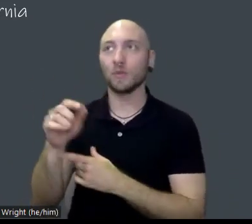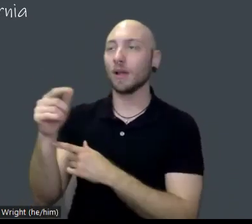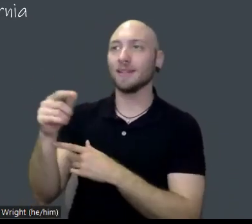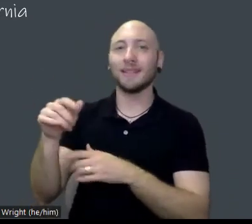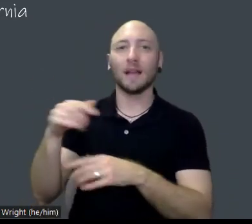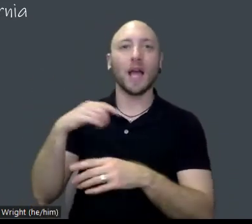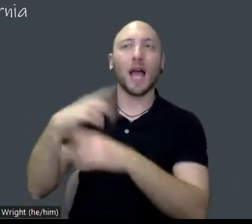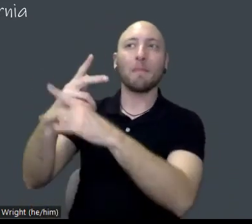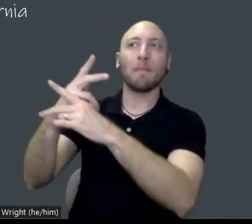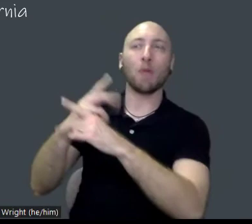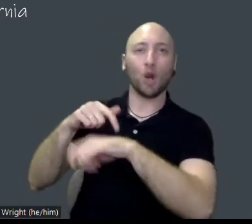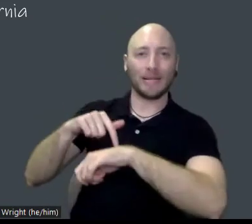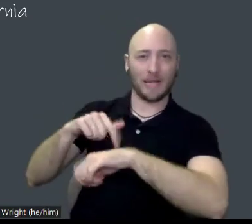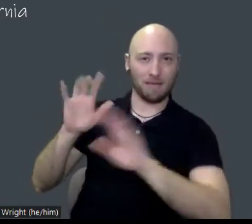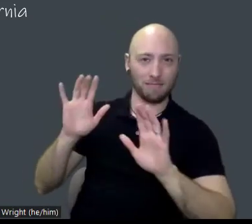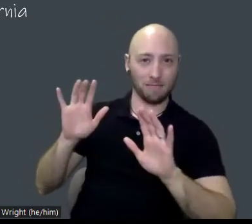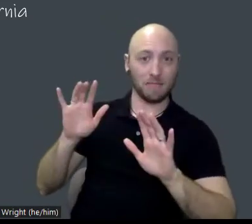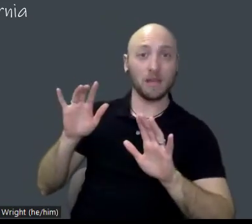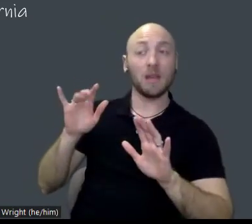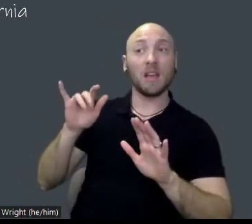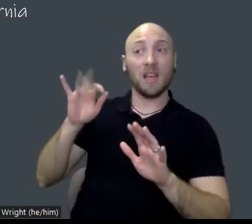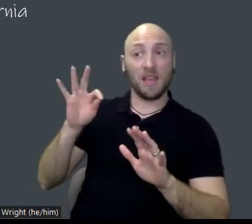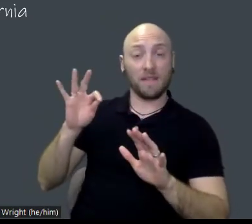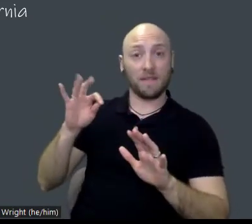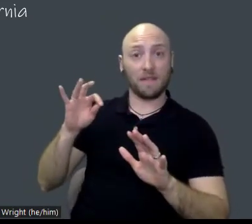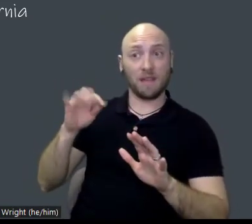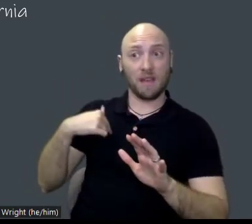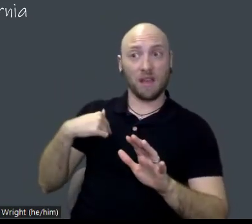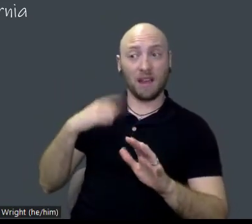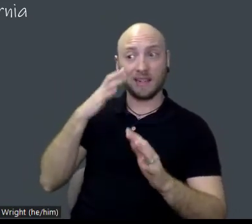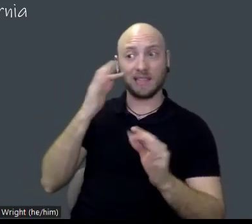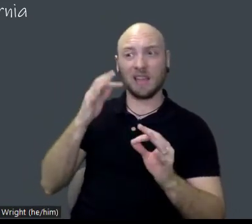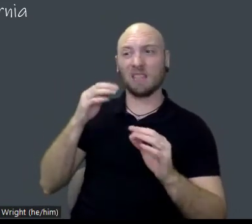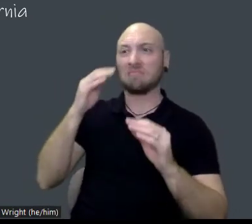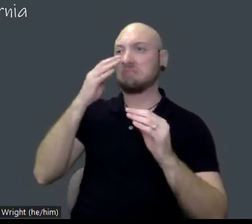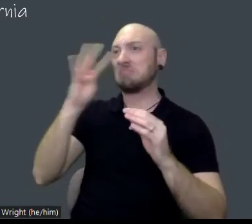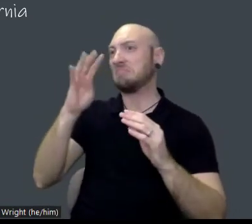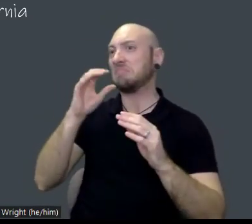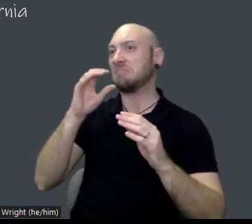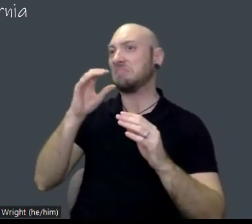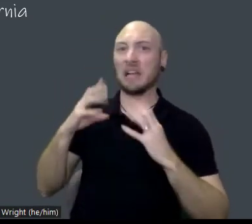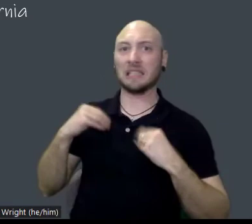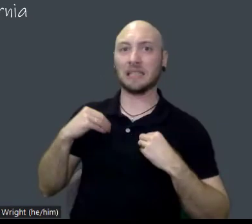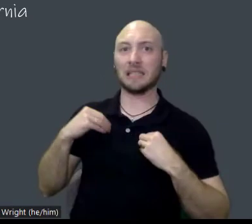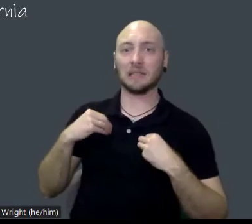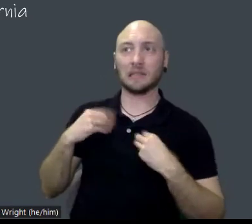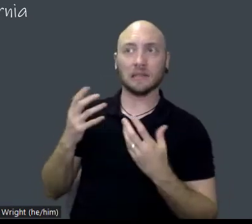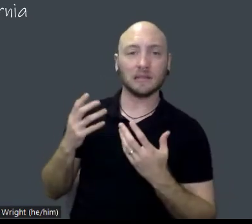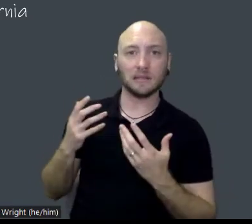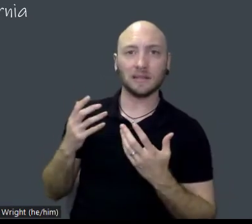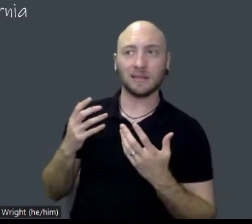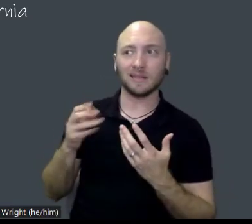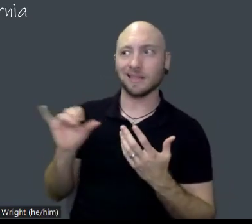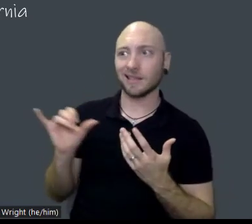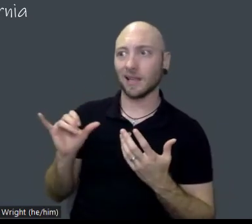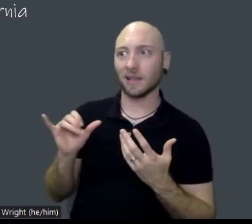And if I don't choose to do right by that grace, like that is like